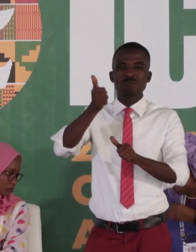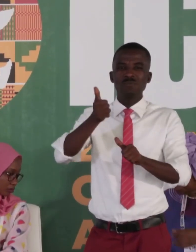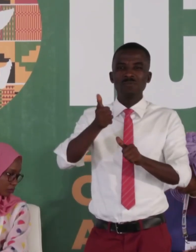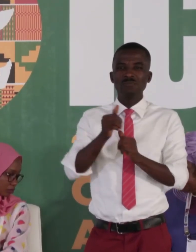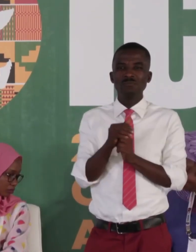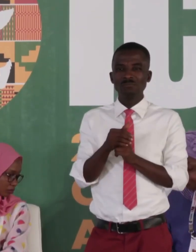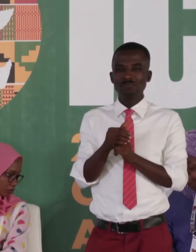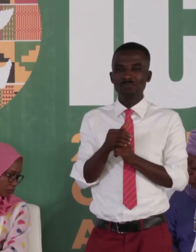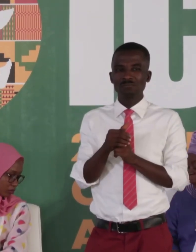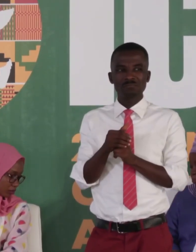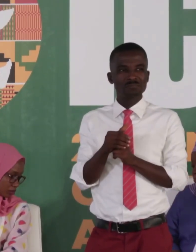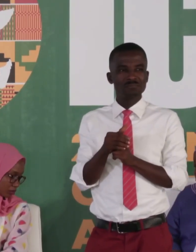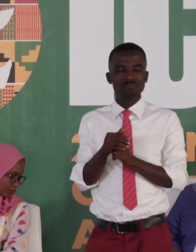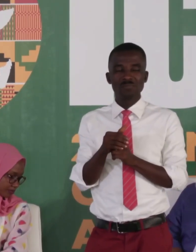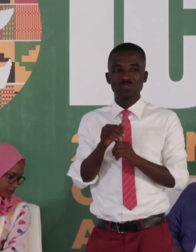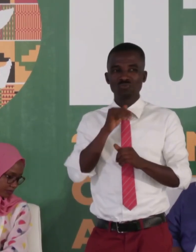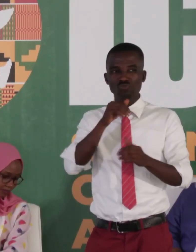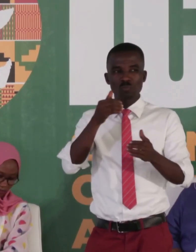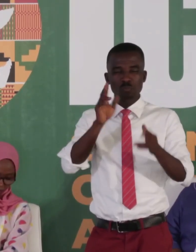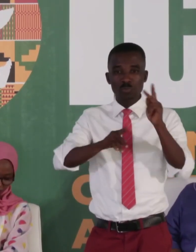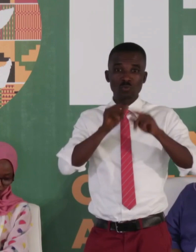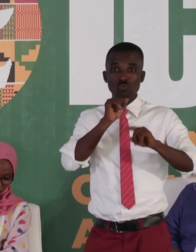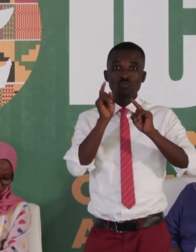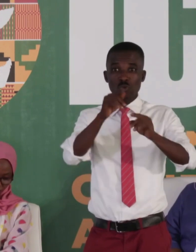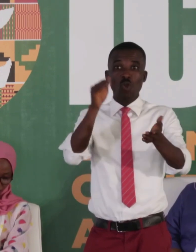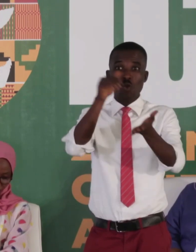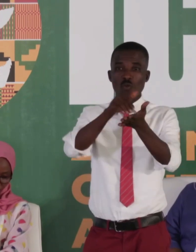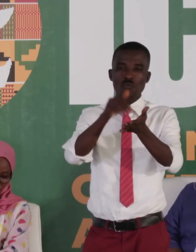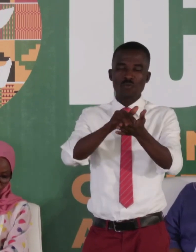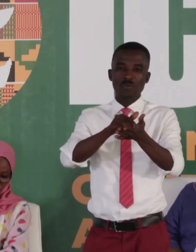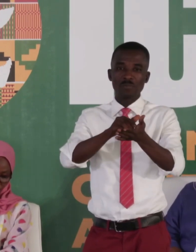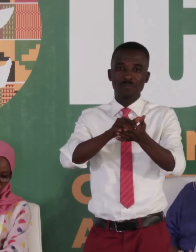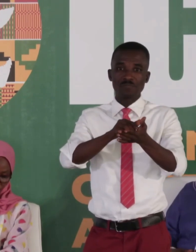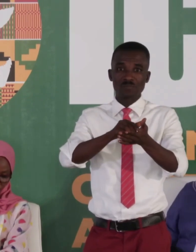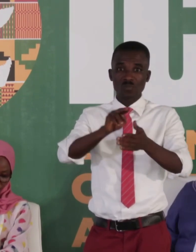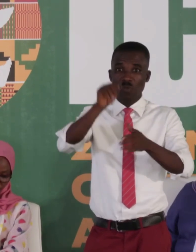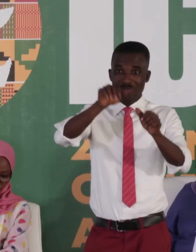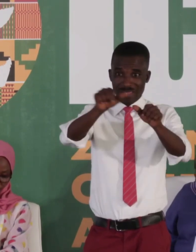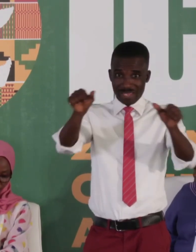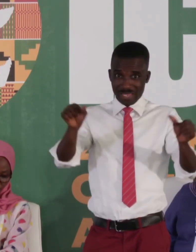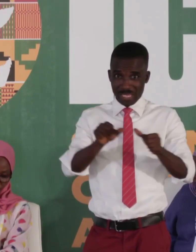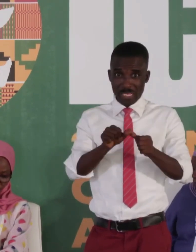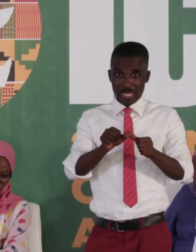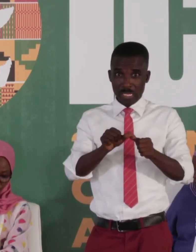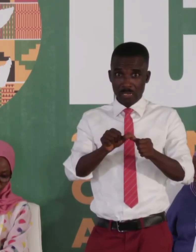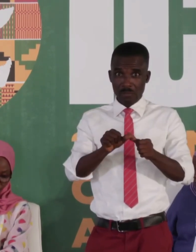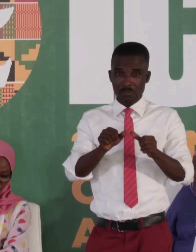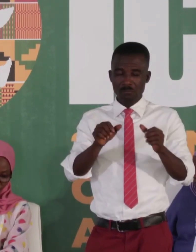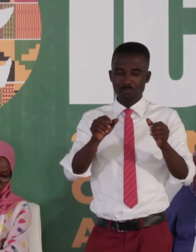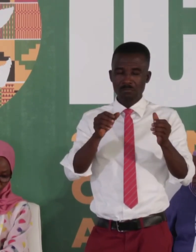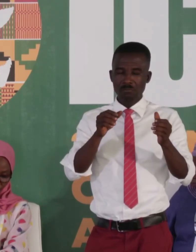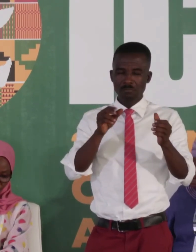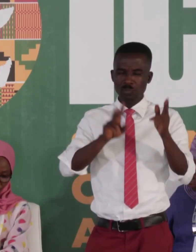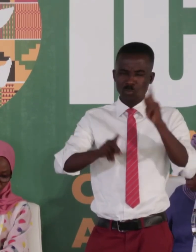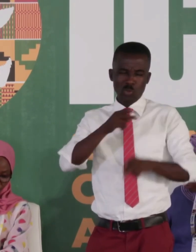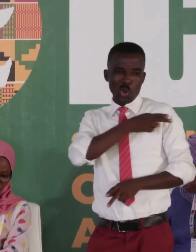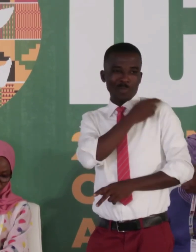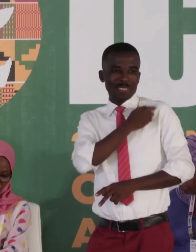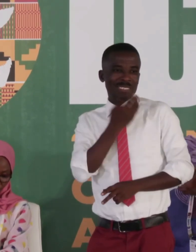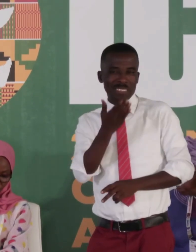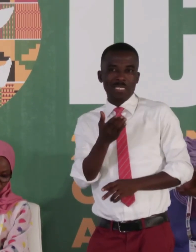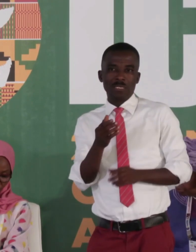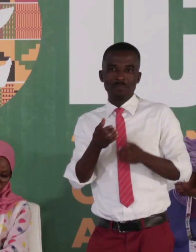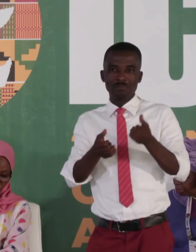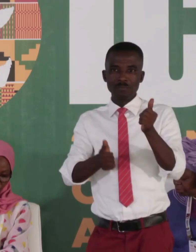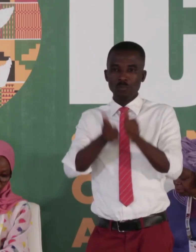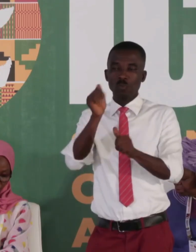below optimal level. Now, the Bawku hospital serves Bawku and neighboring